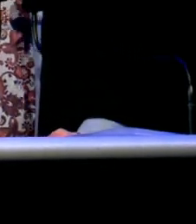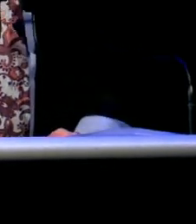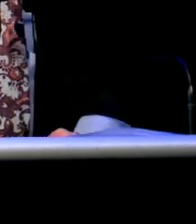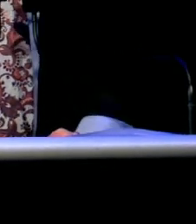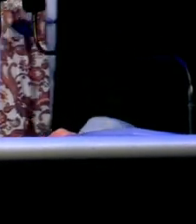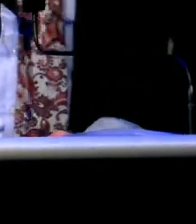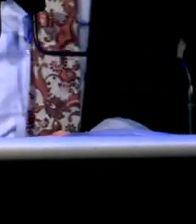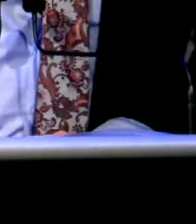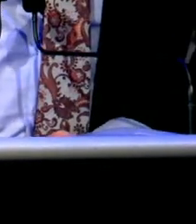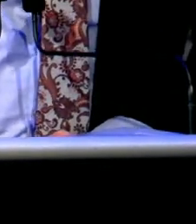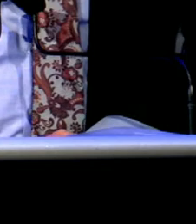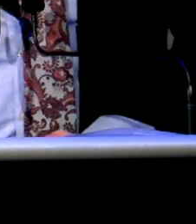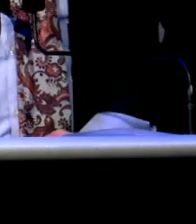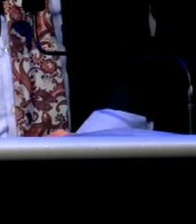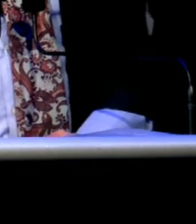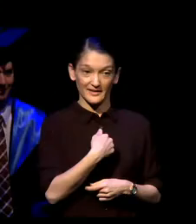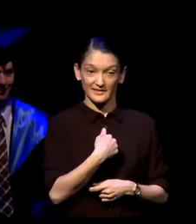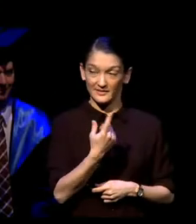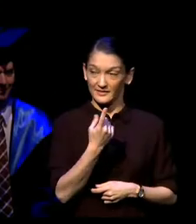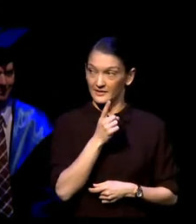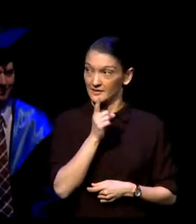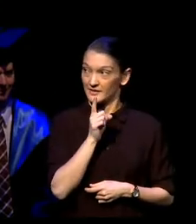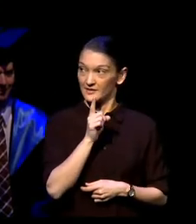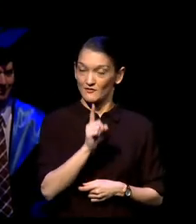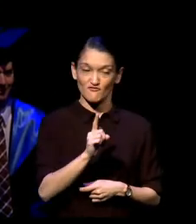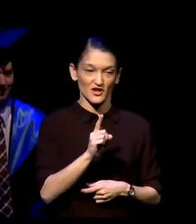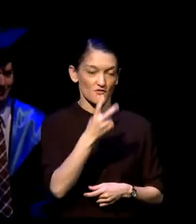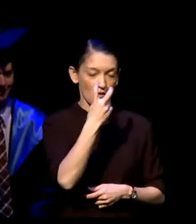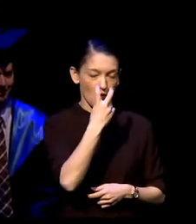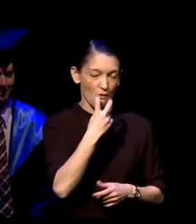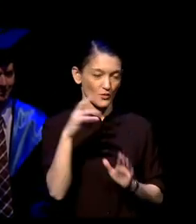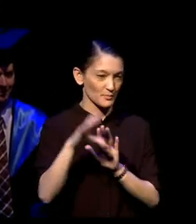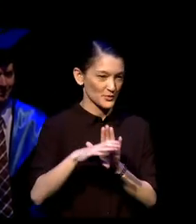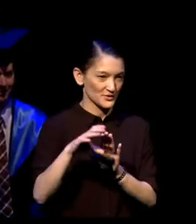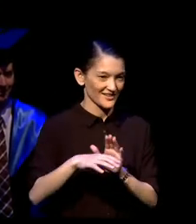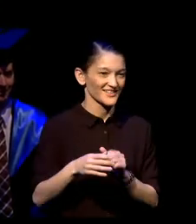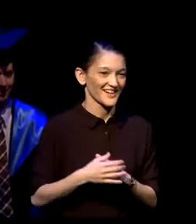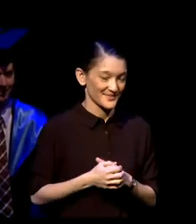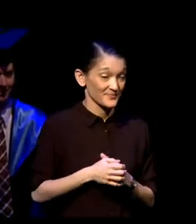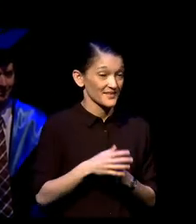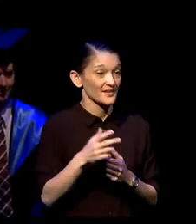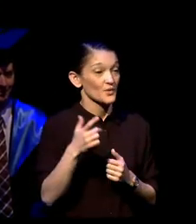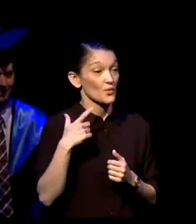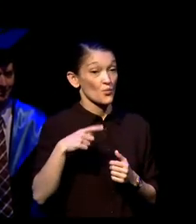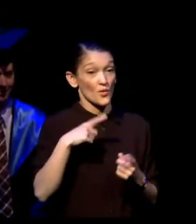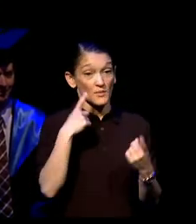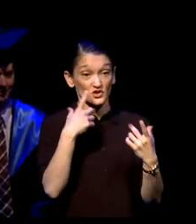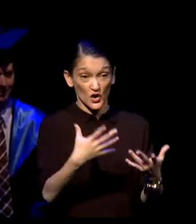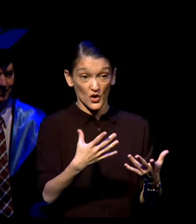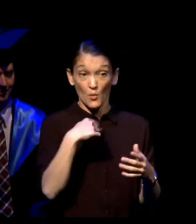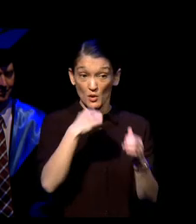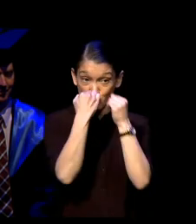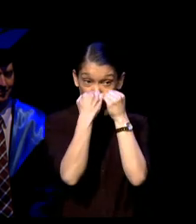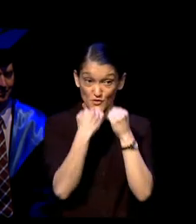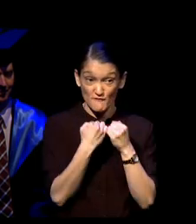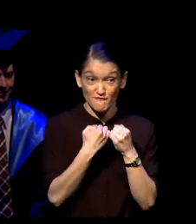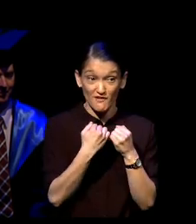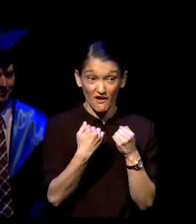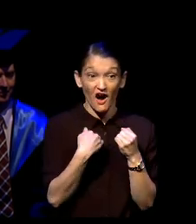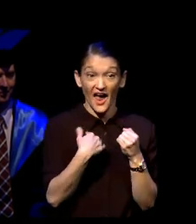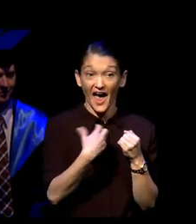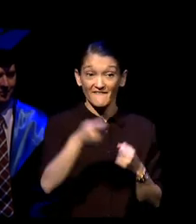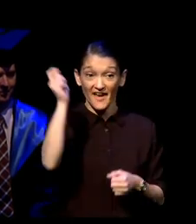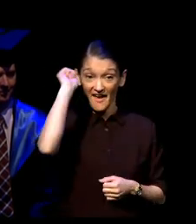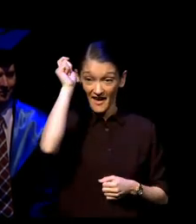of me in front of a very old and outdated computer. The other reason I really wanted to show you that photo is to prove that at one point I did have